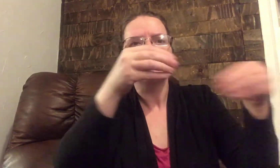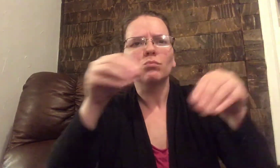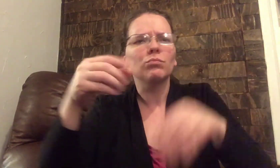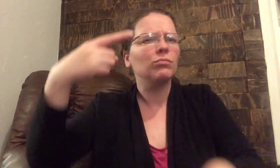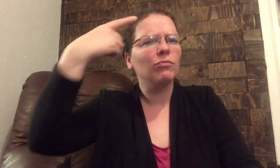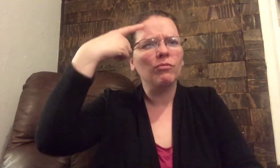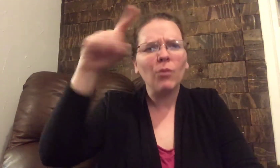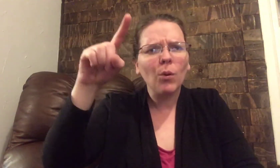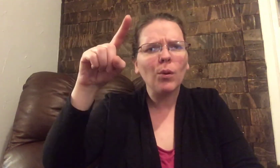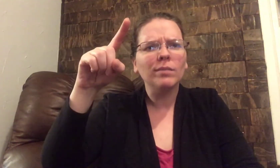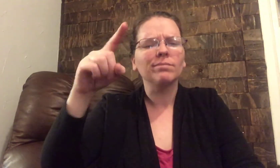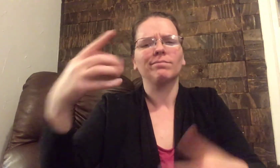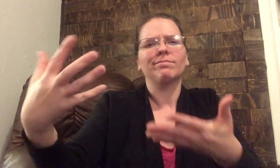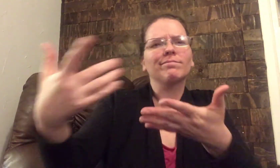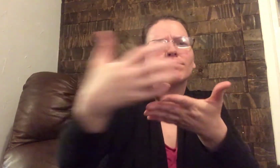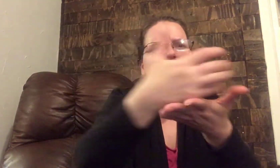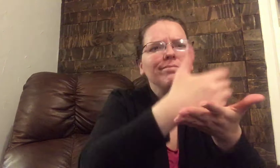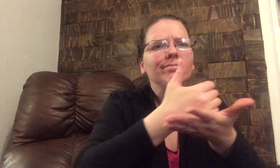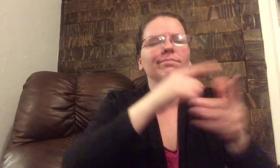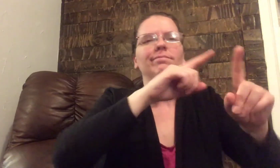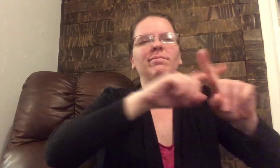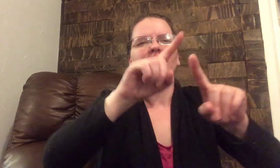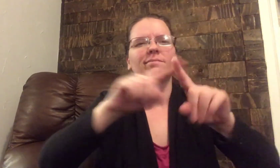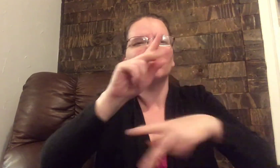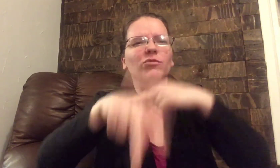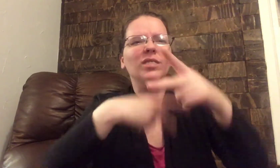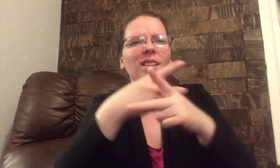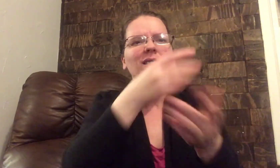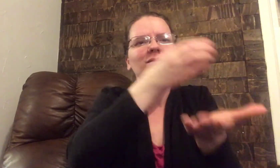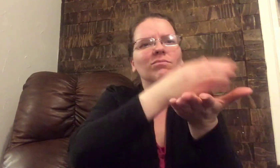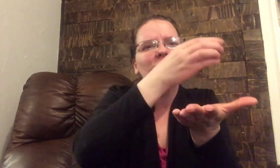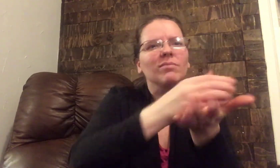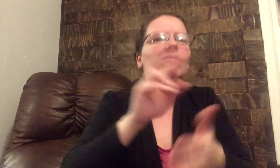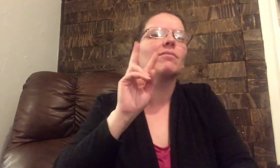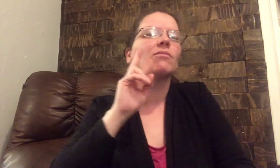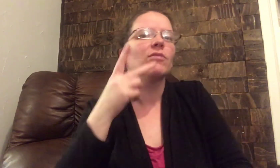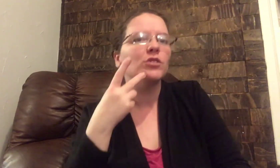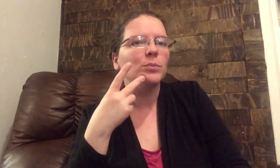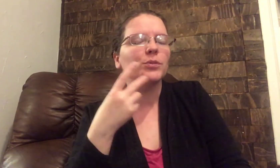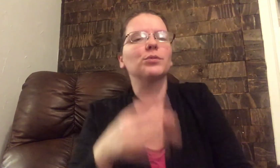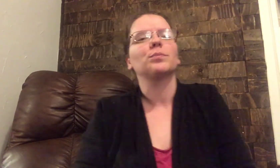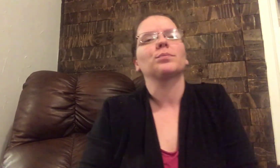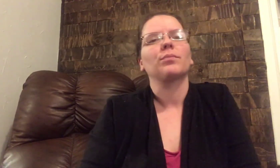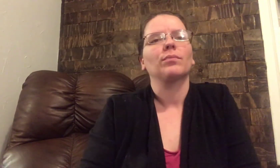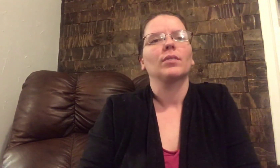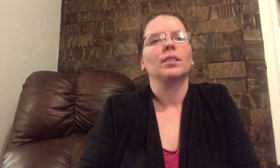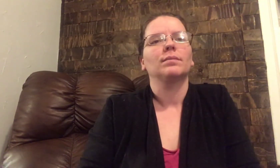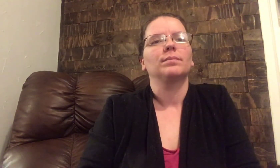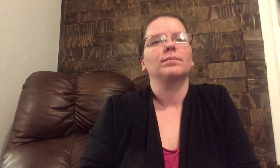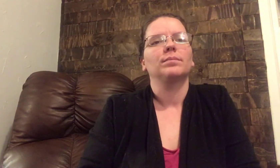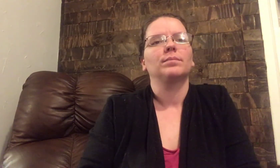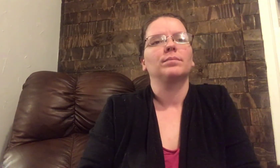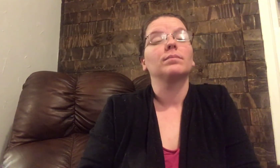I will go to the food store for gathering different kinds of canned vegetables.